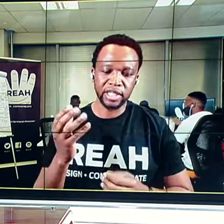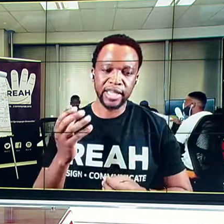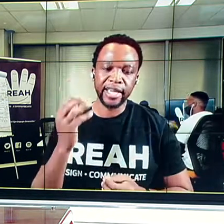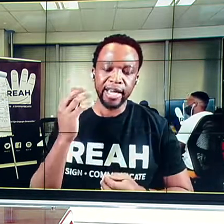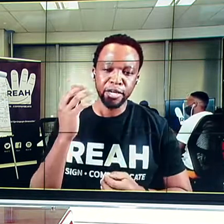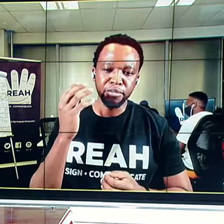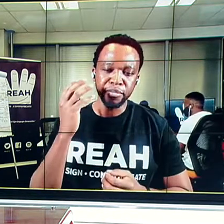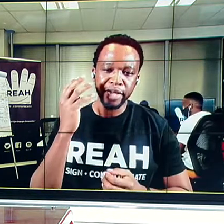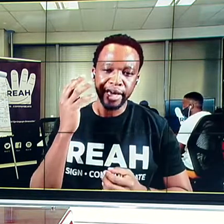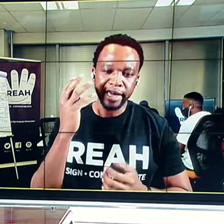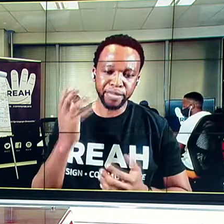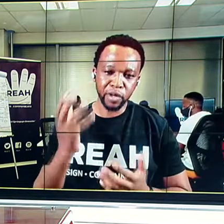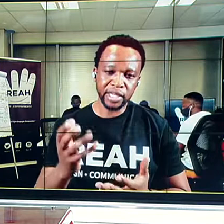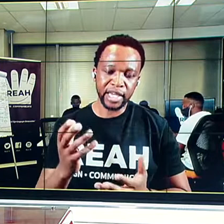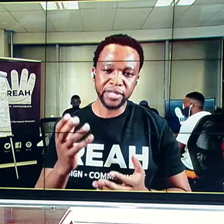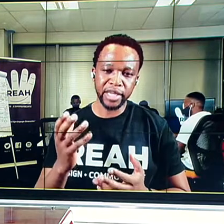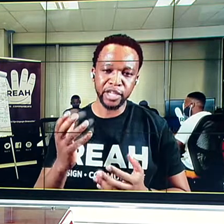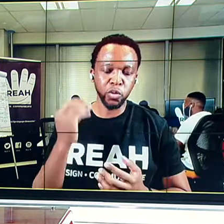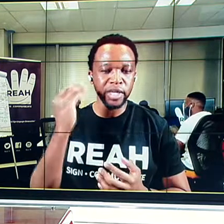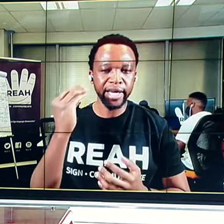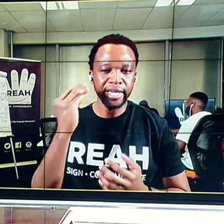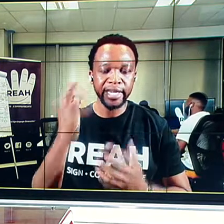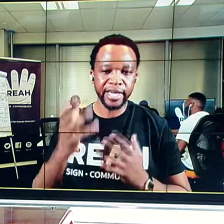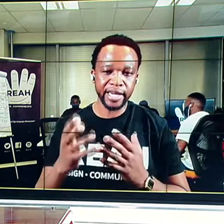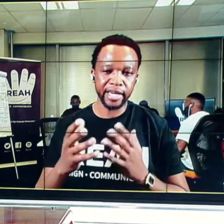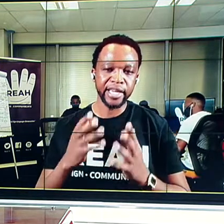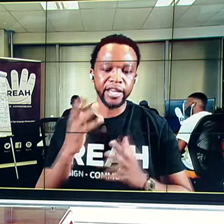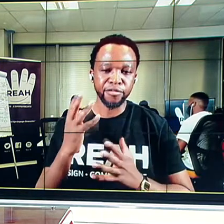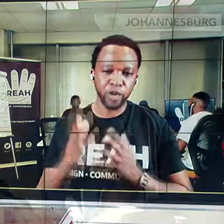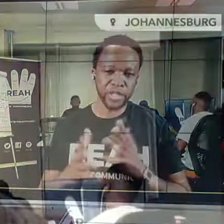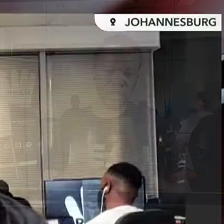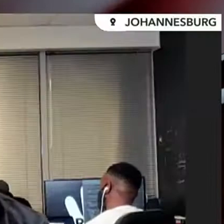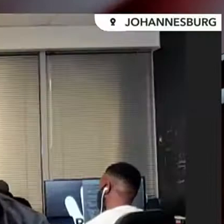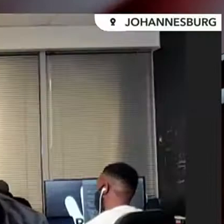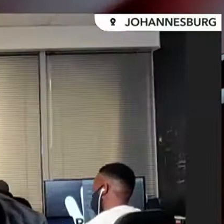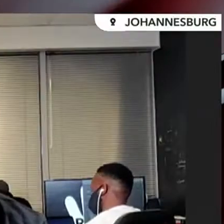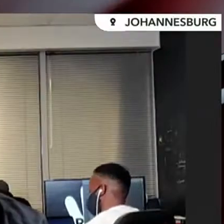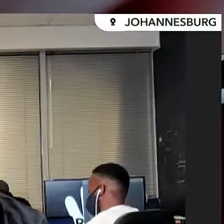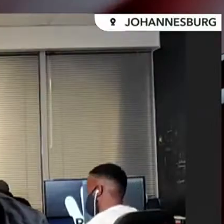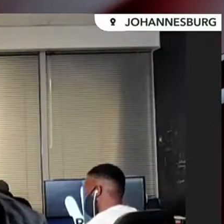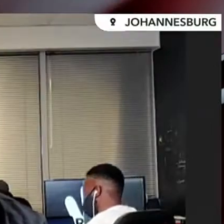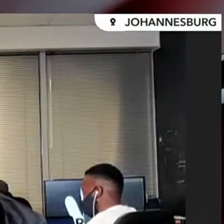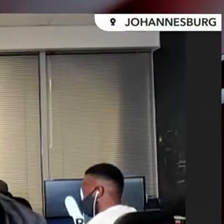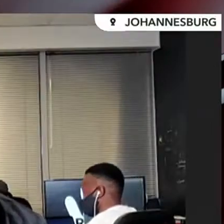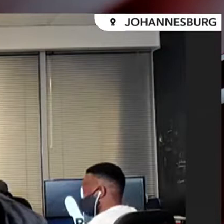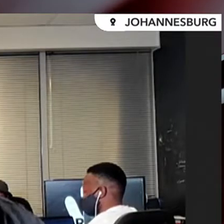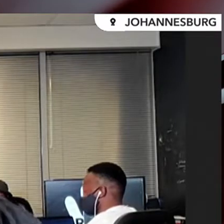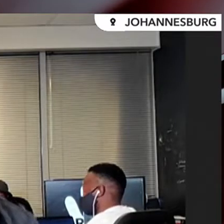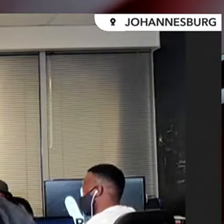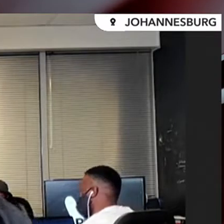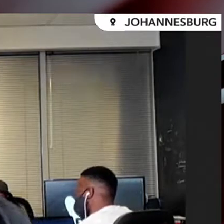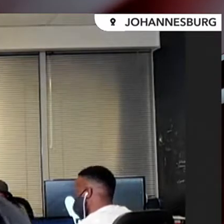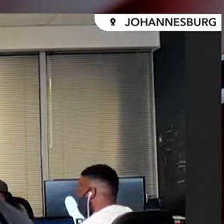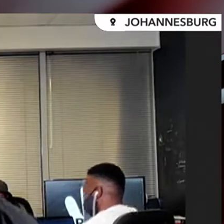technology, the police captain will then hear the voices that are being signed by a deaf